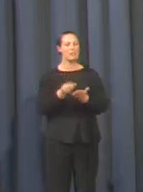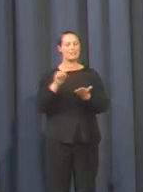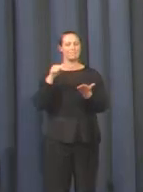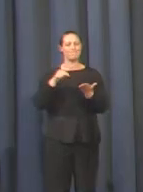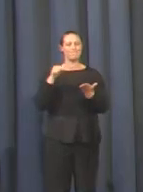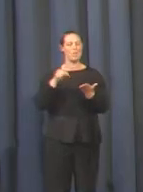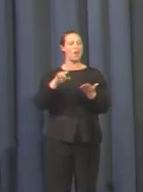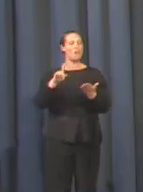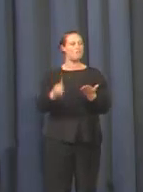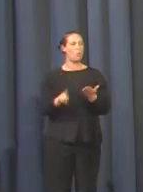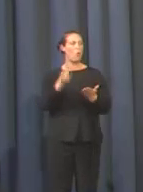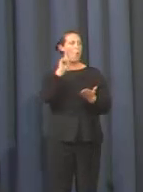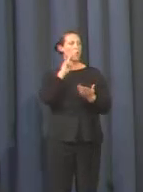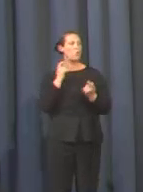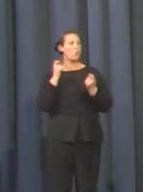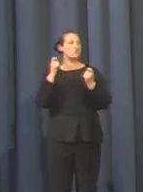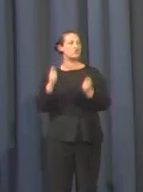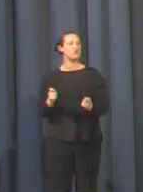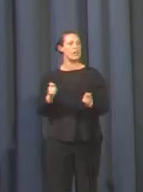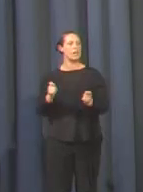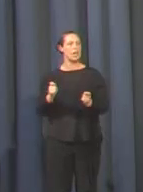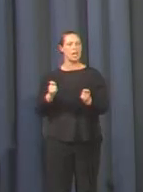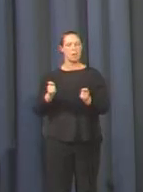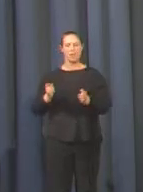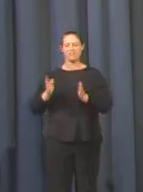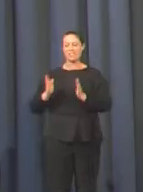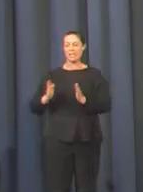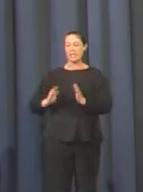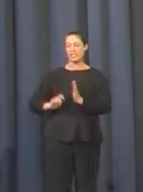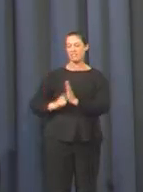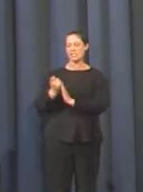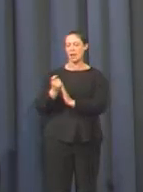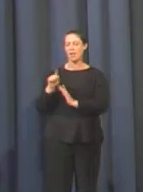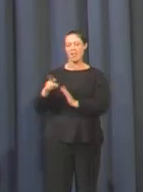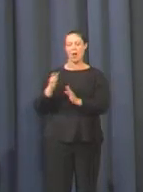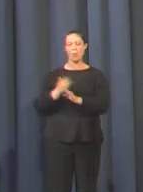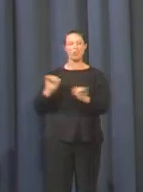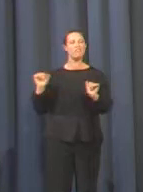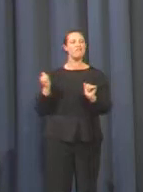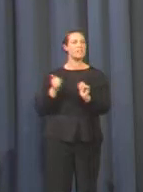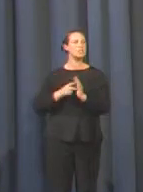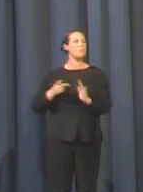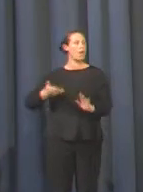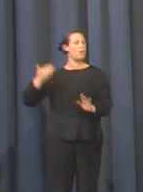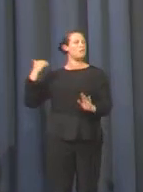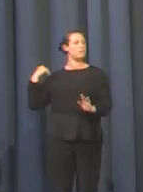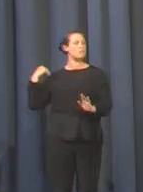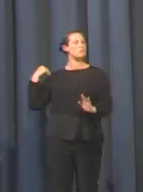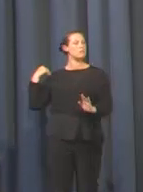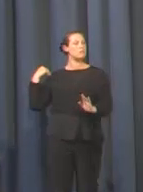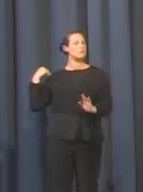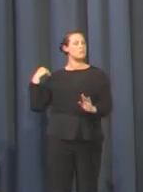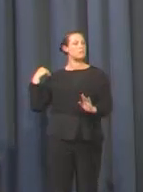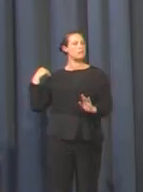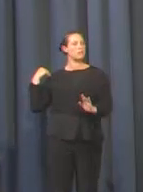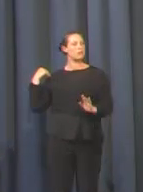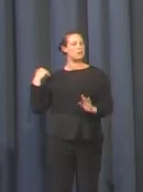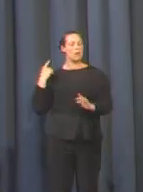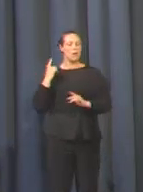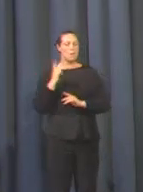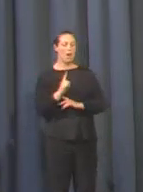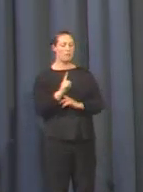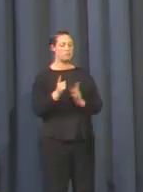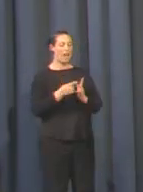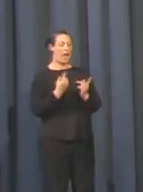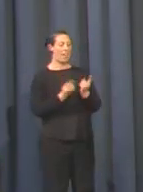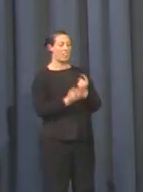treatment facility in Waikouaiti. So that was already planned work. At the moment, though, given everything else that's going on, it